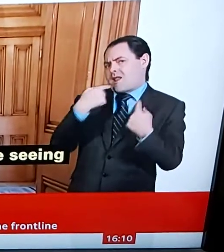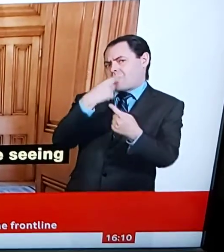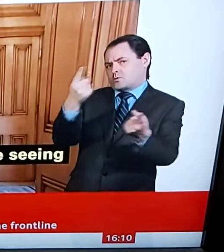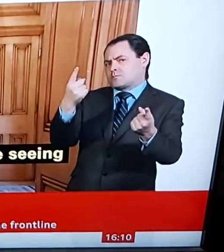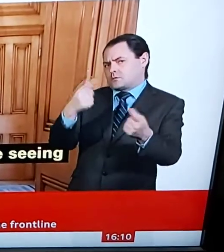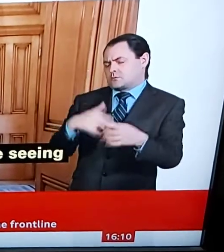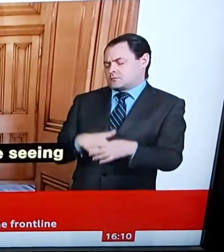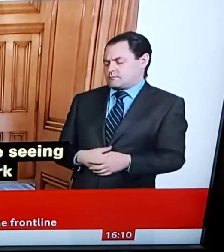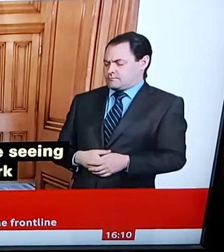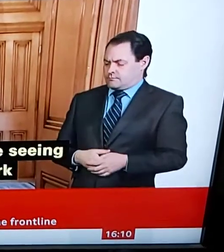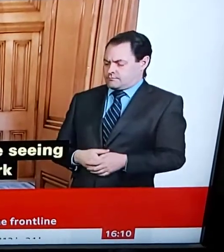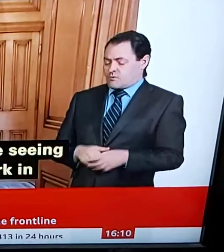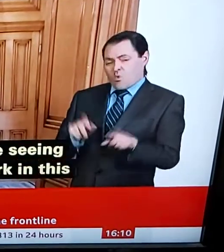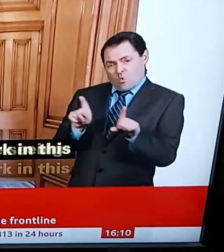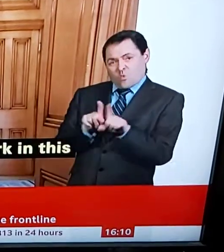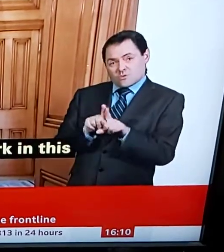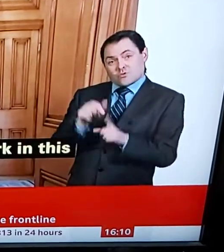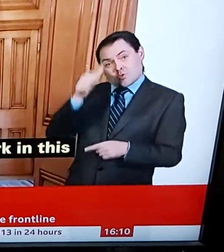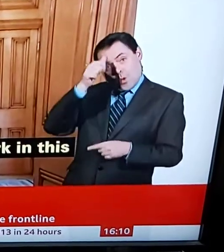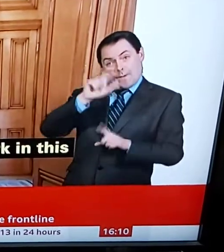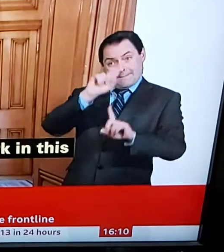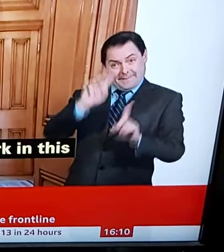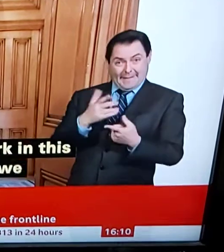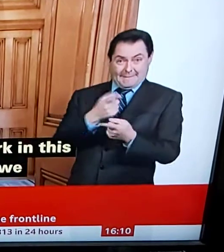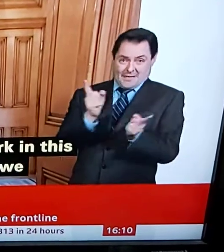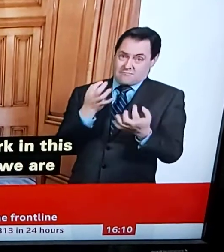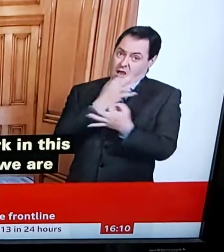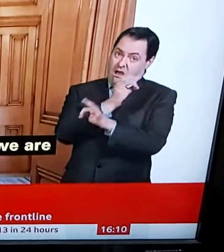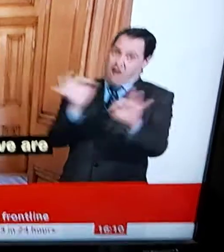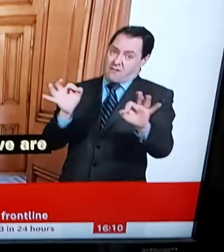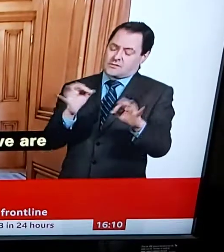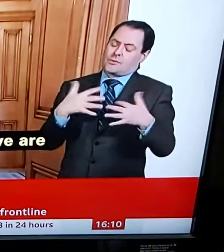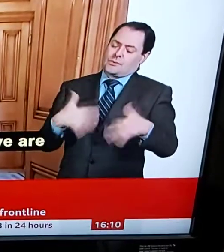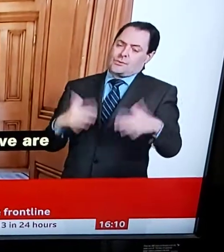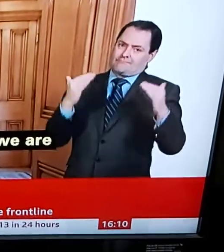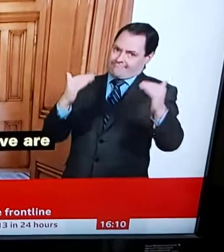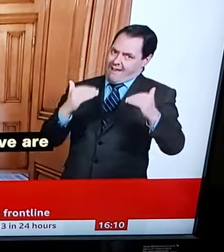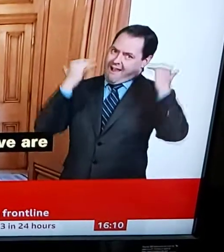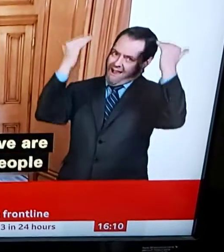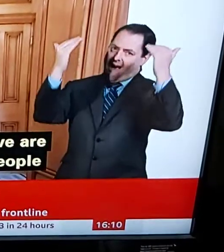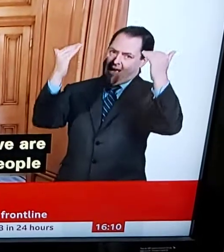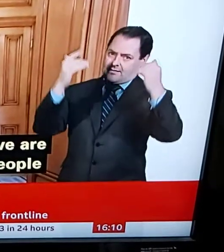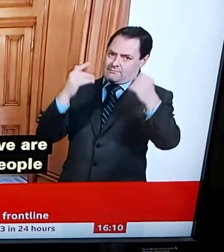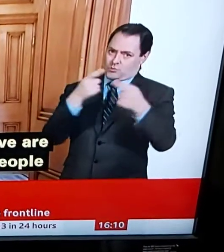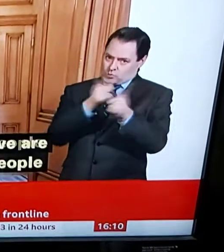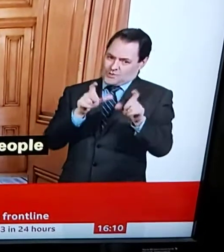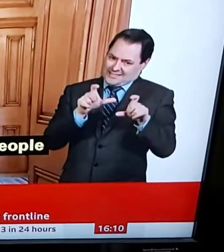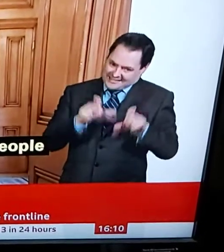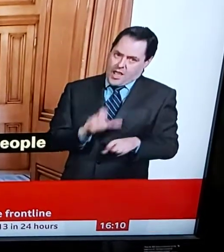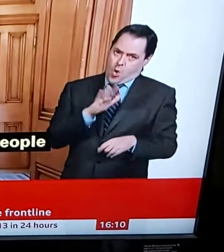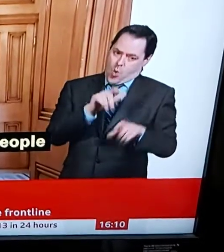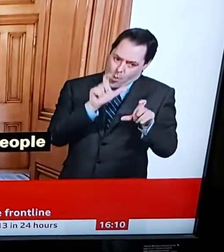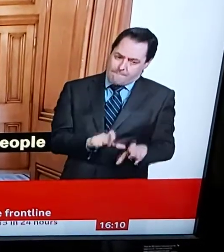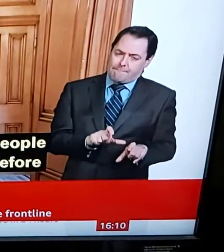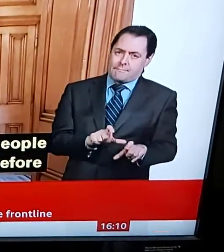we're asking a lot of the British people, and we in government therefore have a responsibility to communicate as clearly as